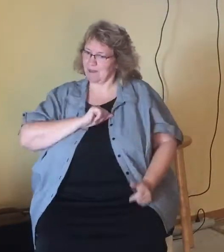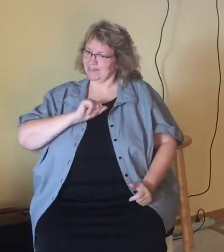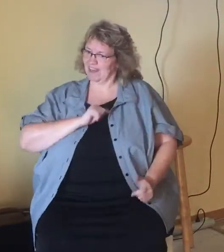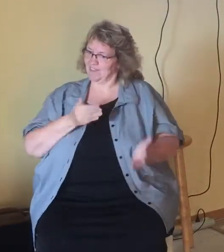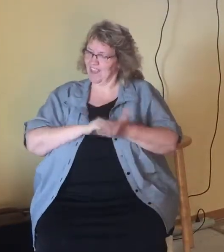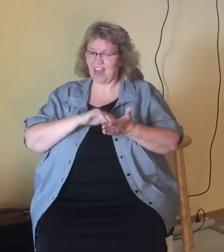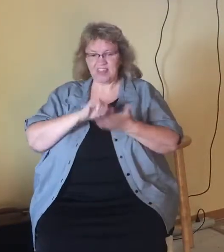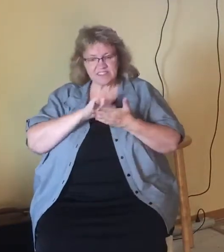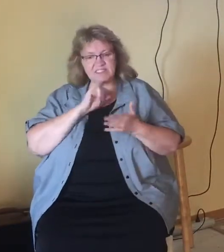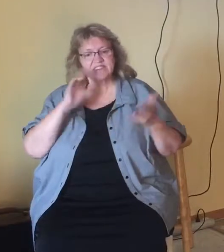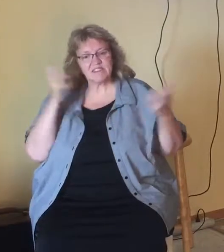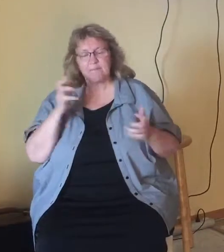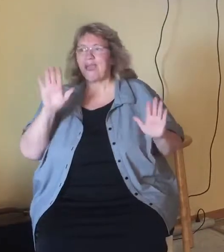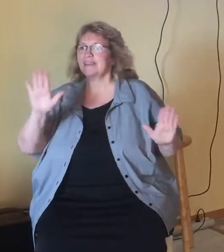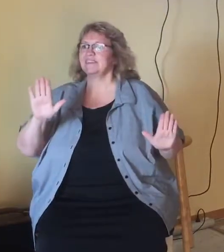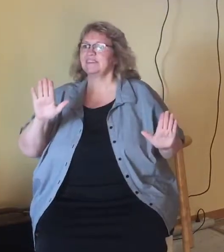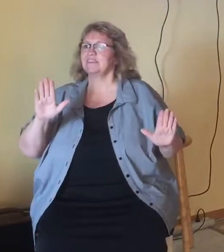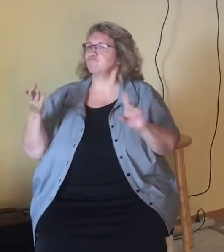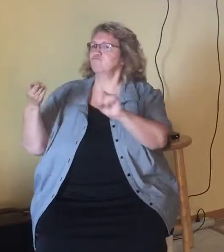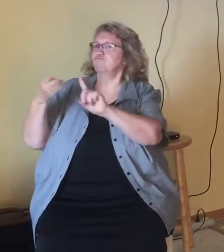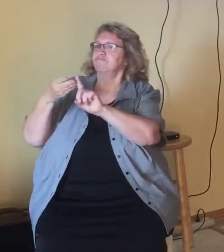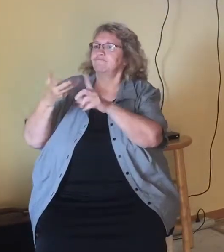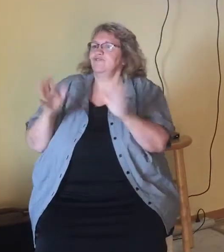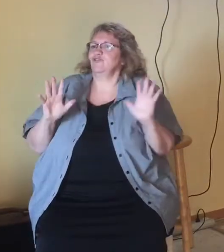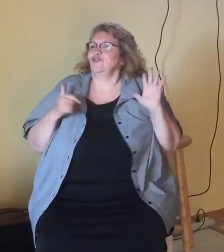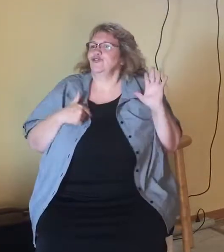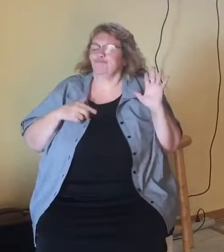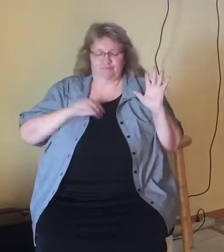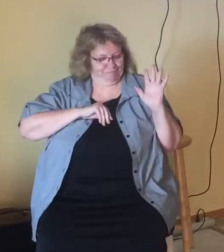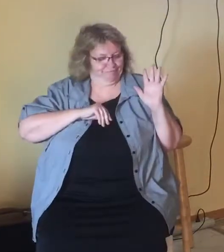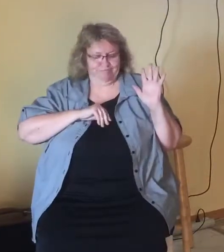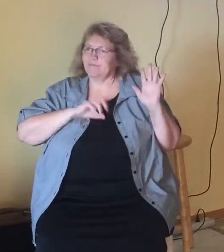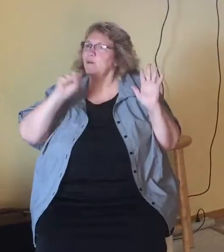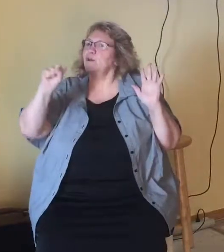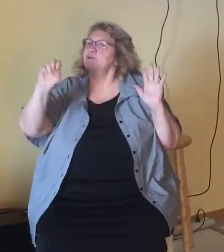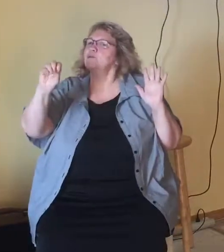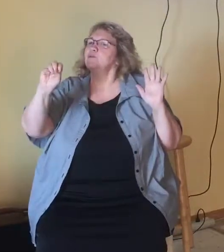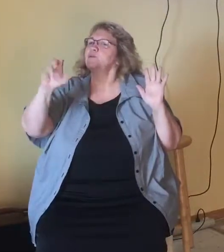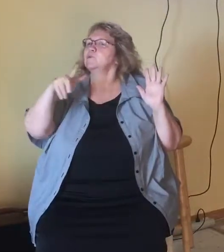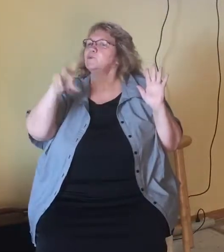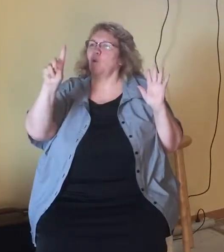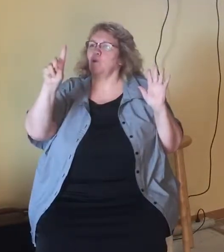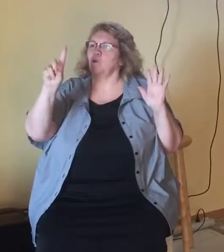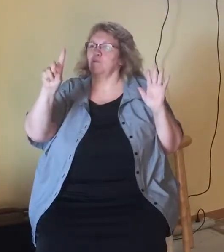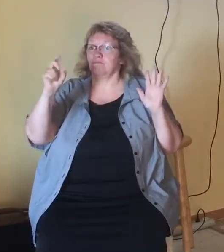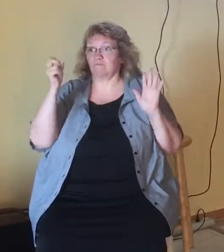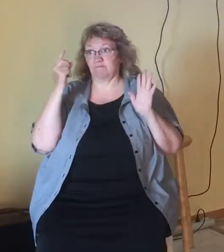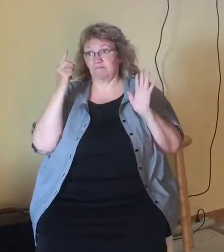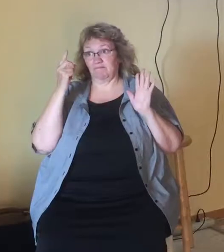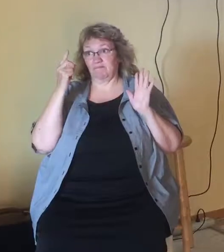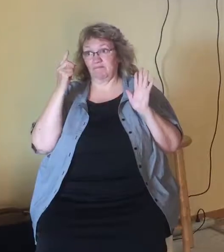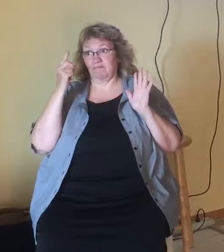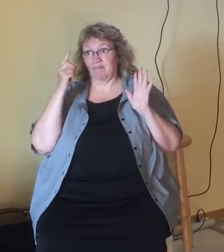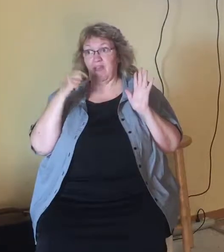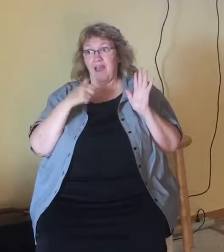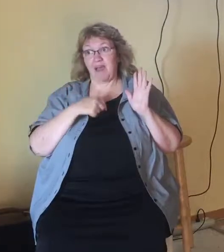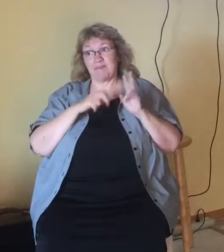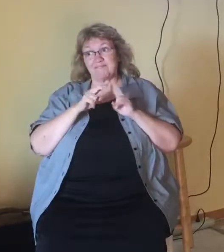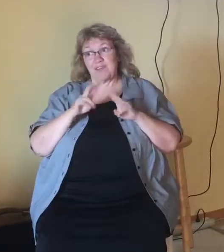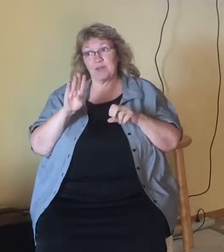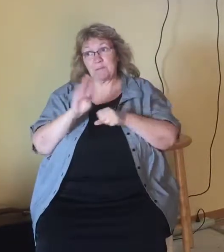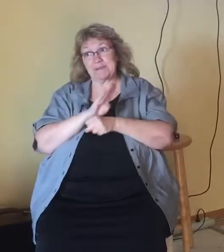amazing. So I was sold. I was sold on the products. I was sold on everything. However, being a very